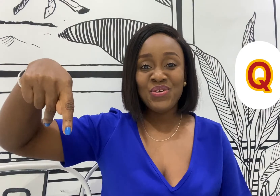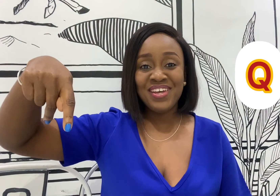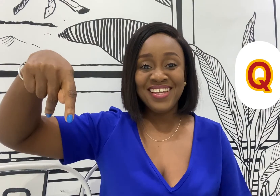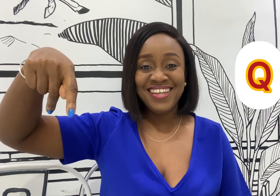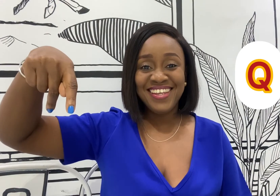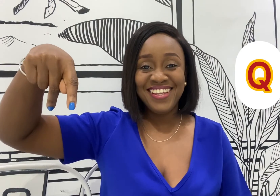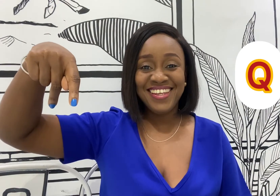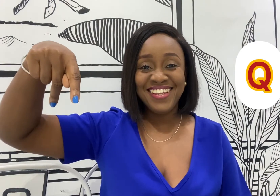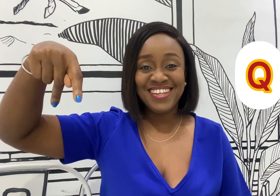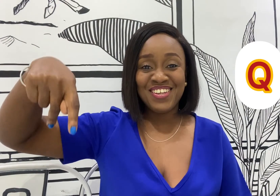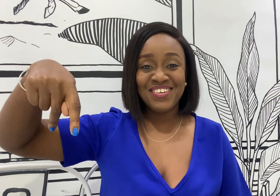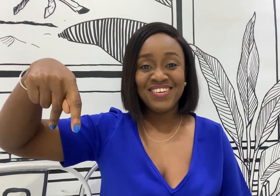Q,